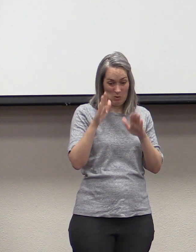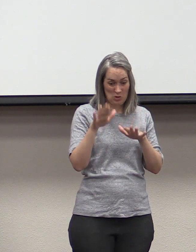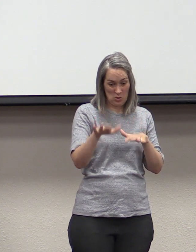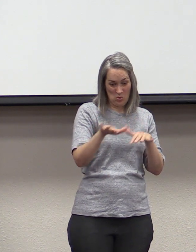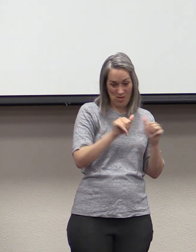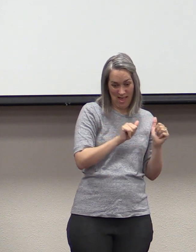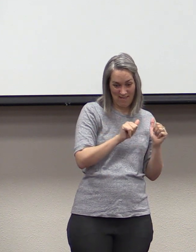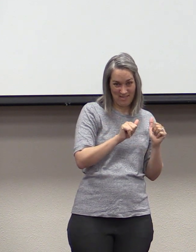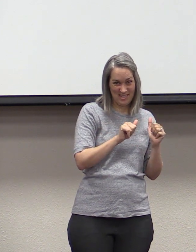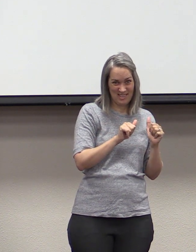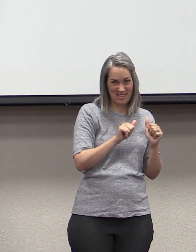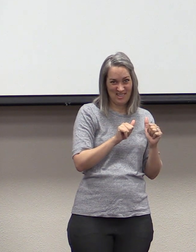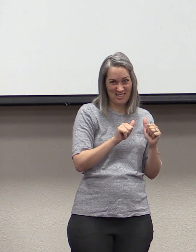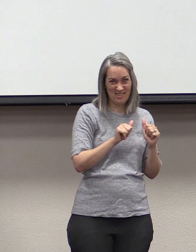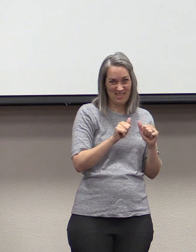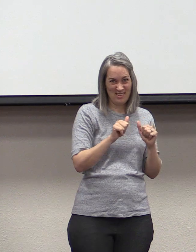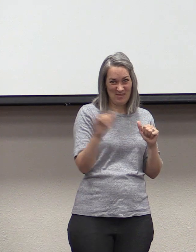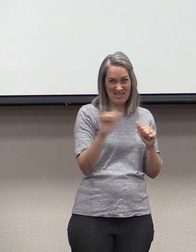not going to be that person.